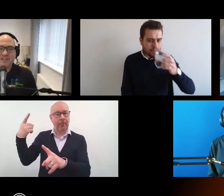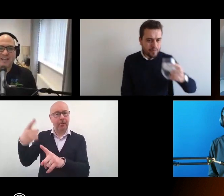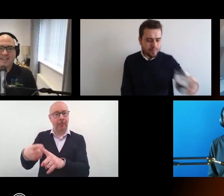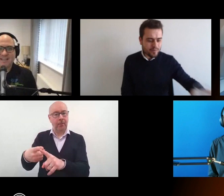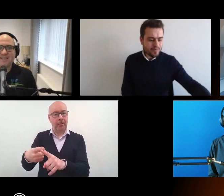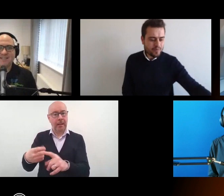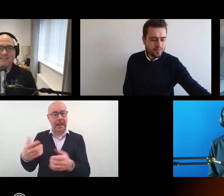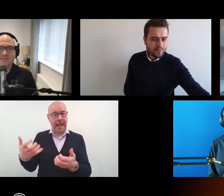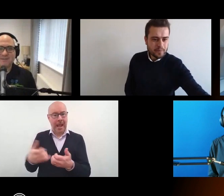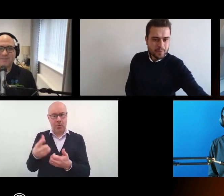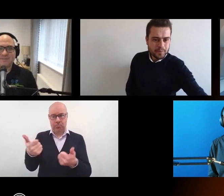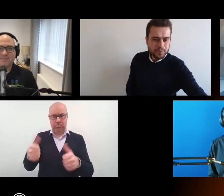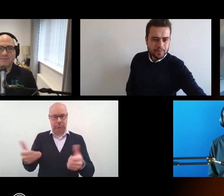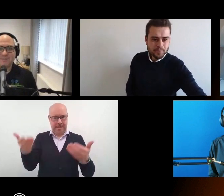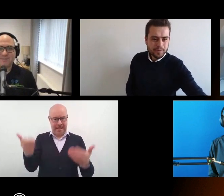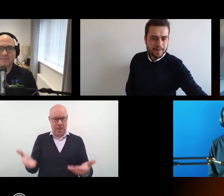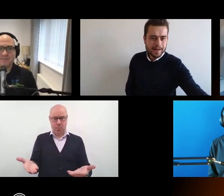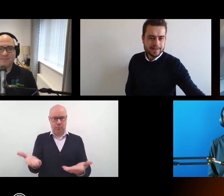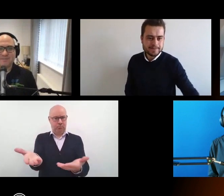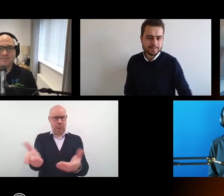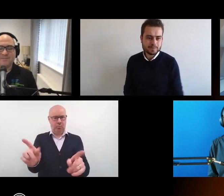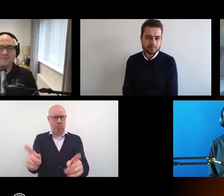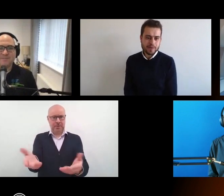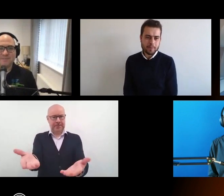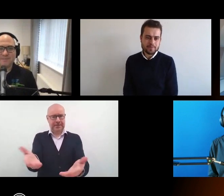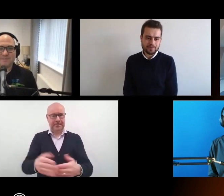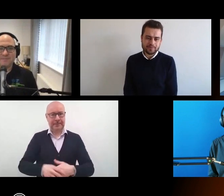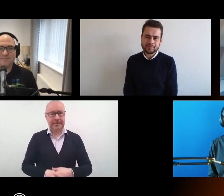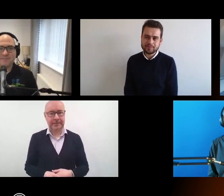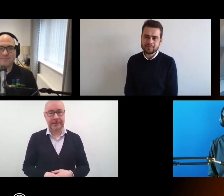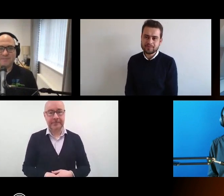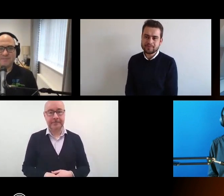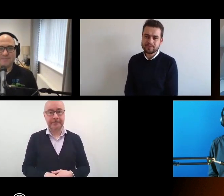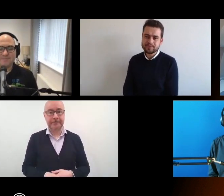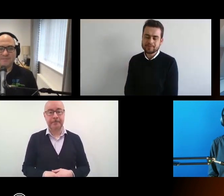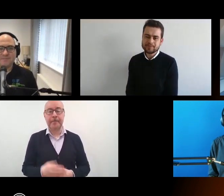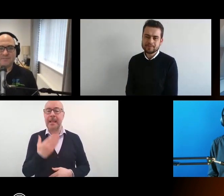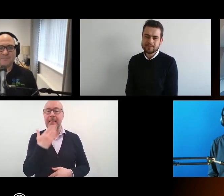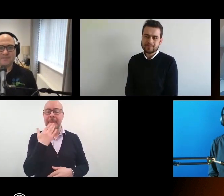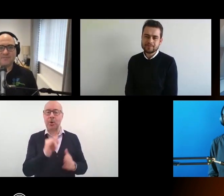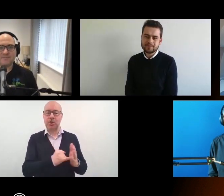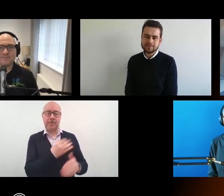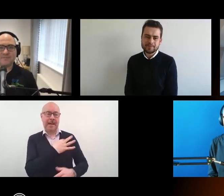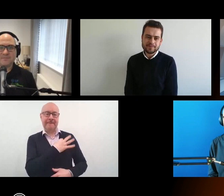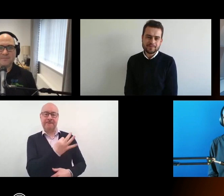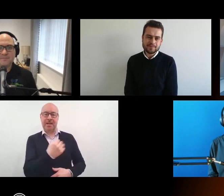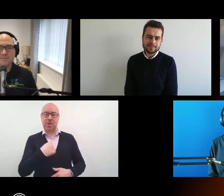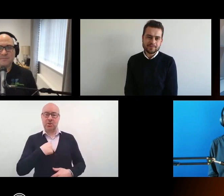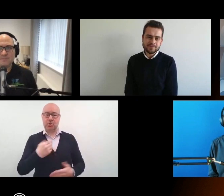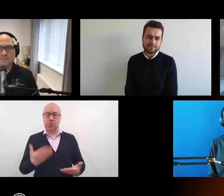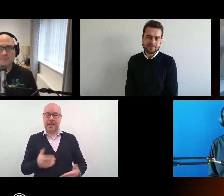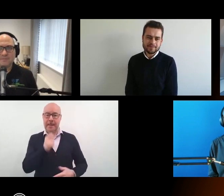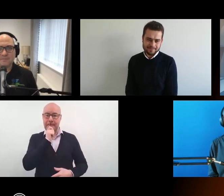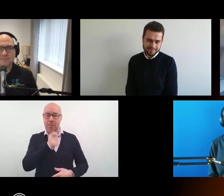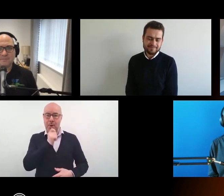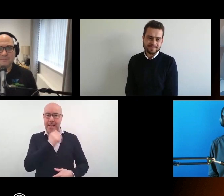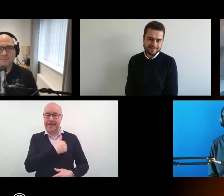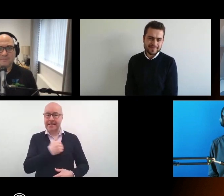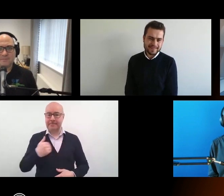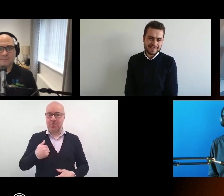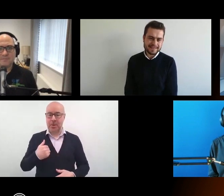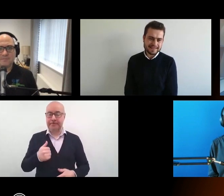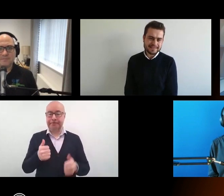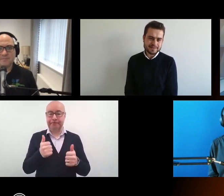that you're in today. Yeah, thank you, James, and thank you for inviting us onto the podcast this morning. I started